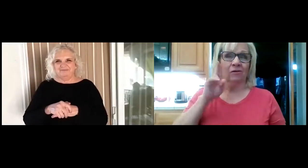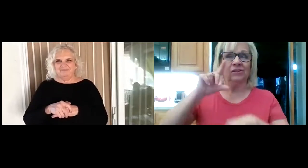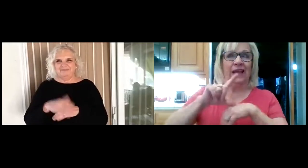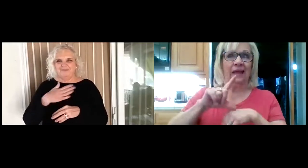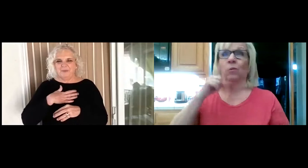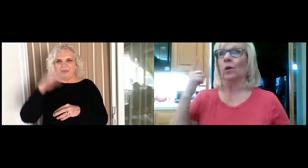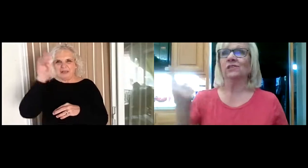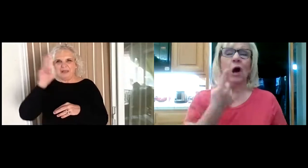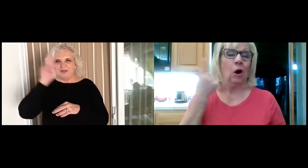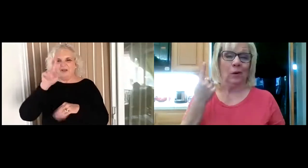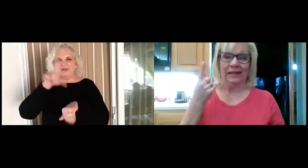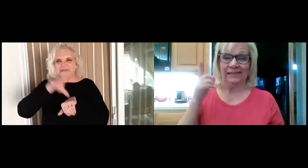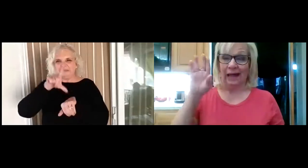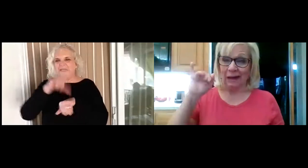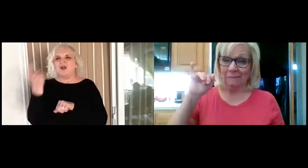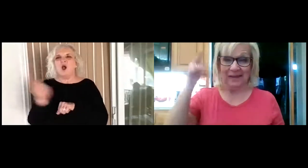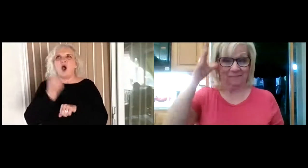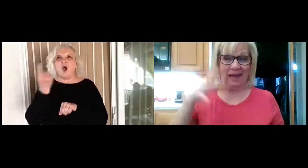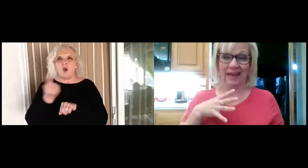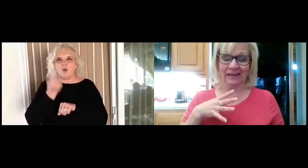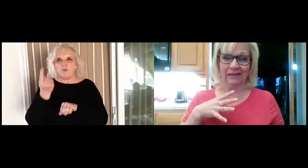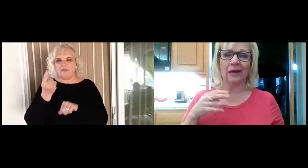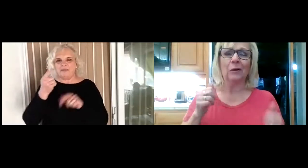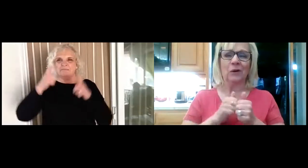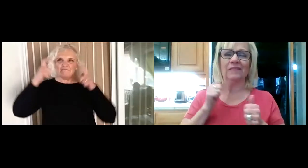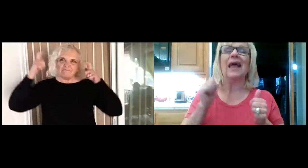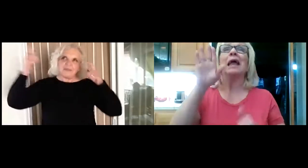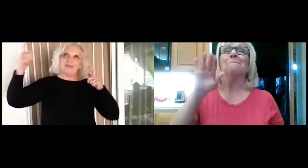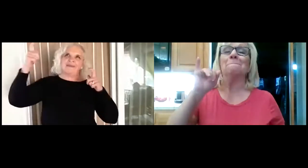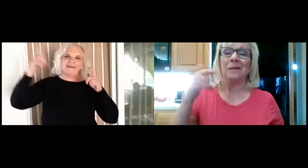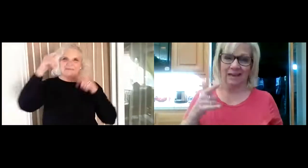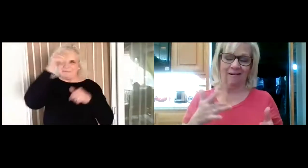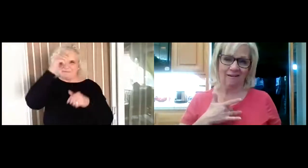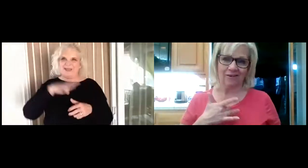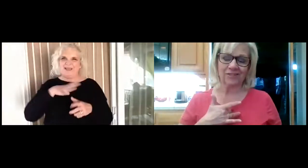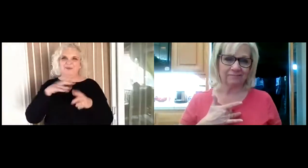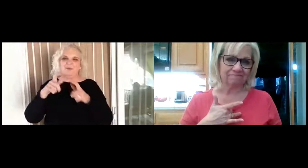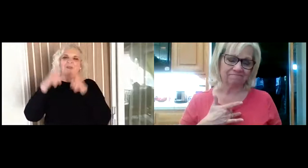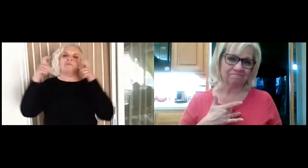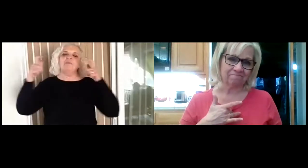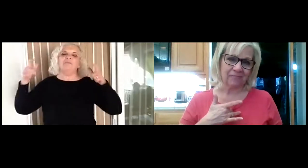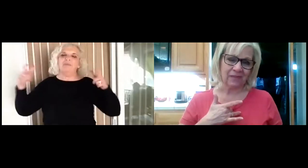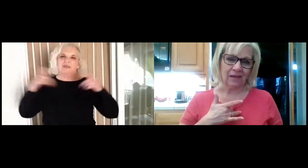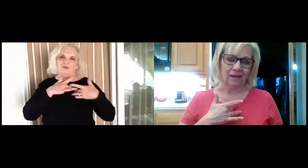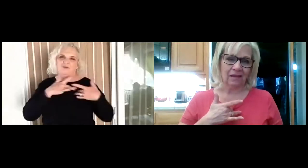My Uncle Dan was always a big man with a big heart.